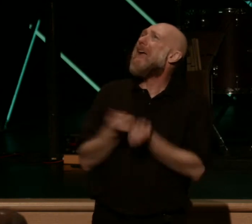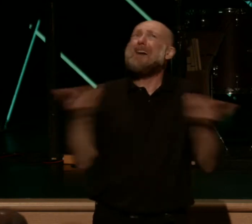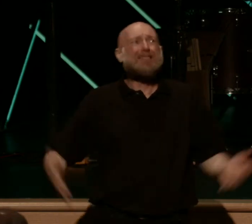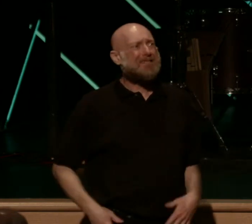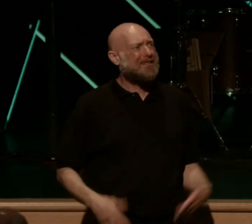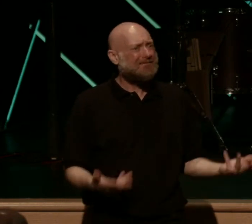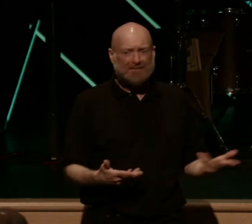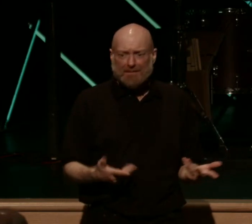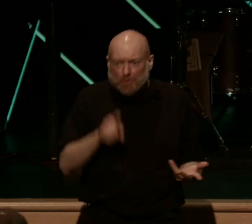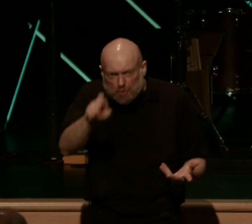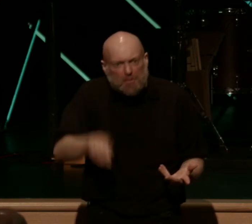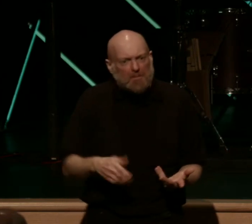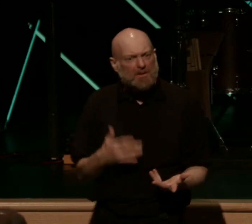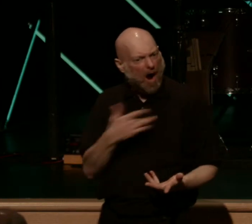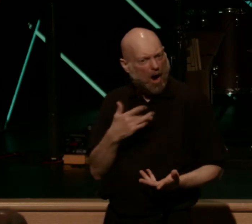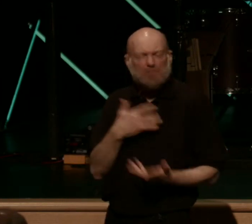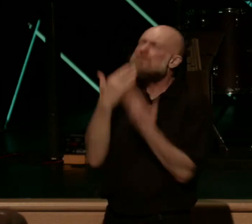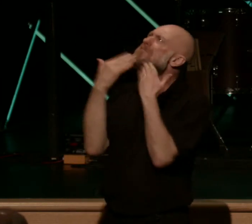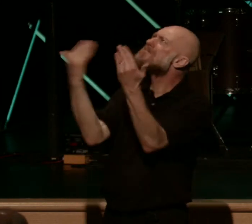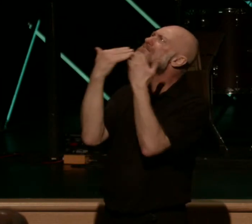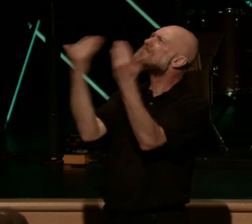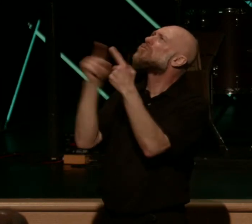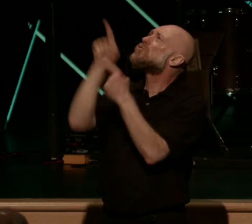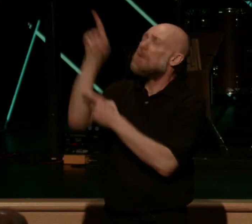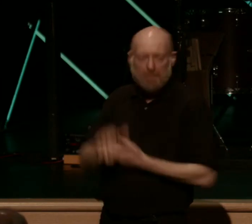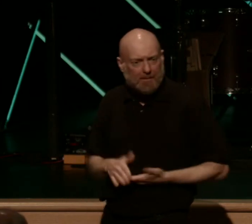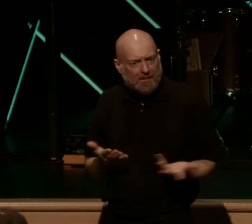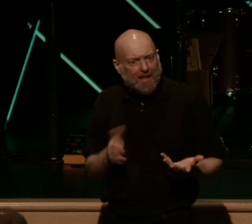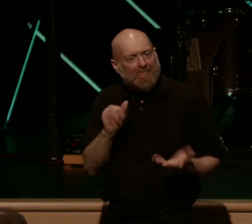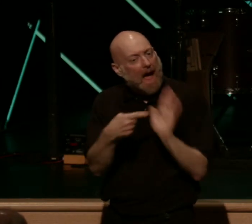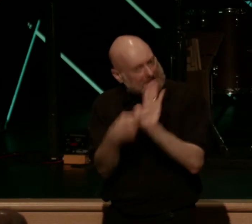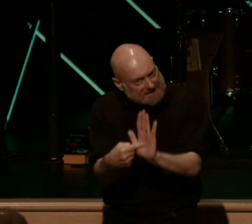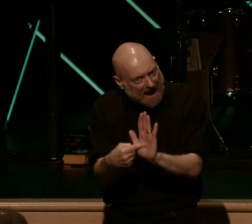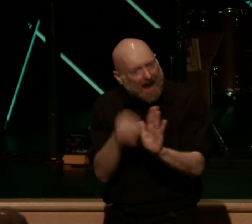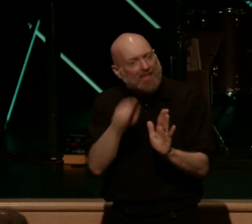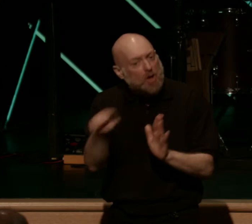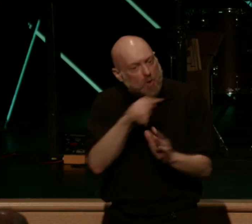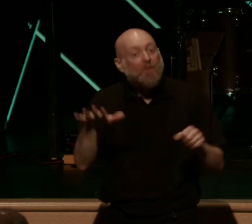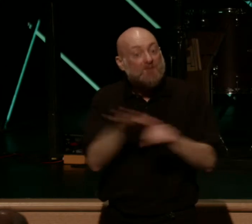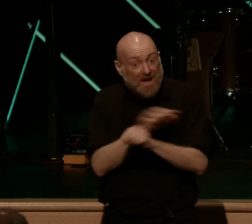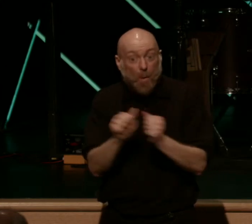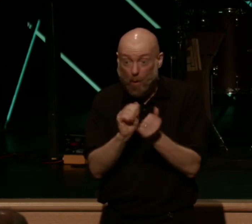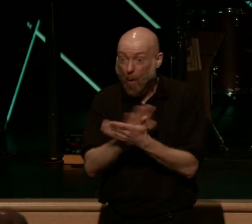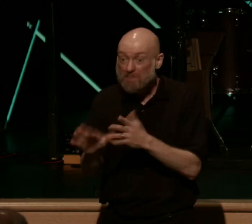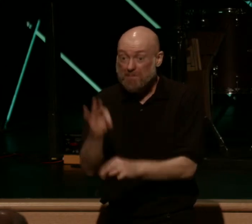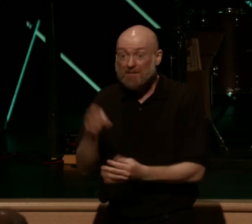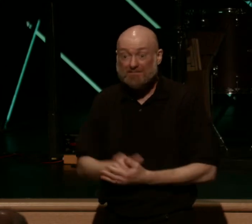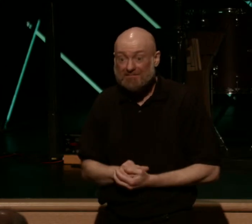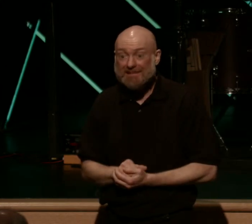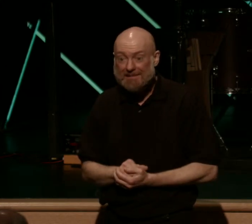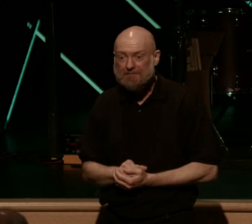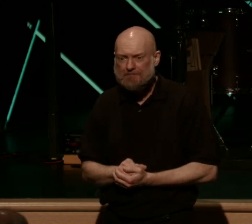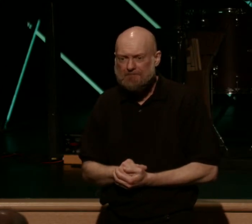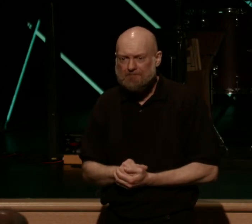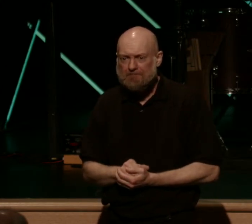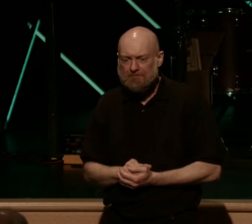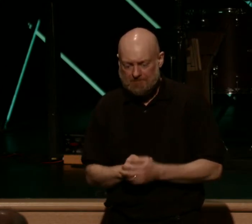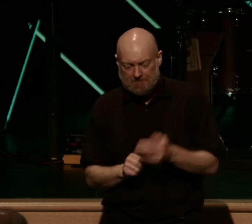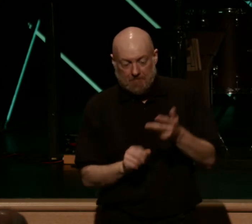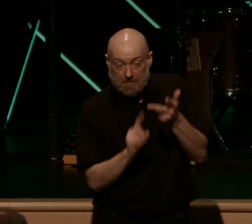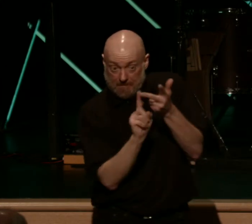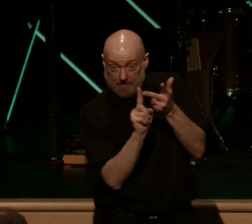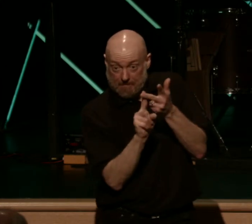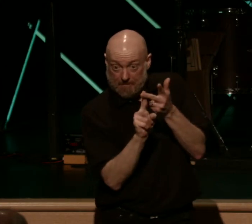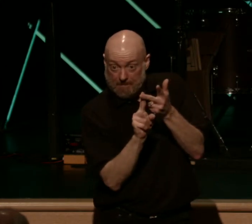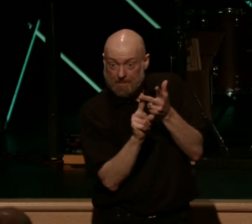Is there gratitude in your heart? Because that's a sign that you are filled with the Holy Spirit. And then the final sign